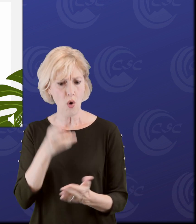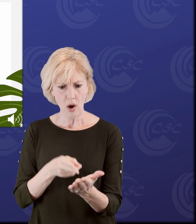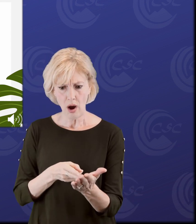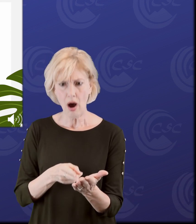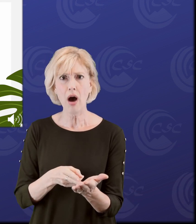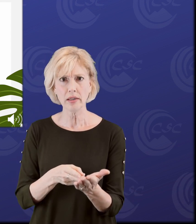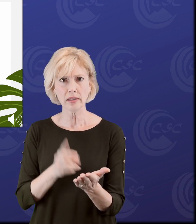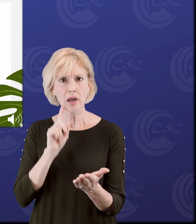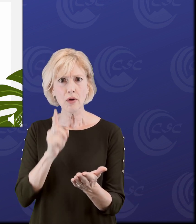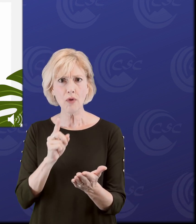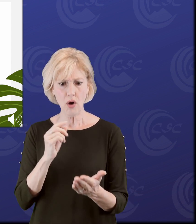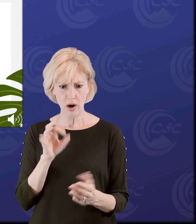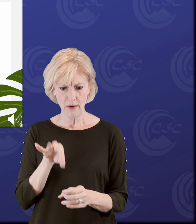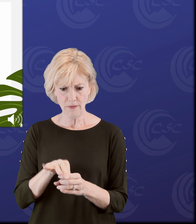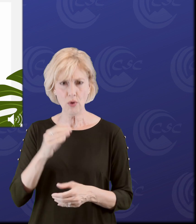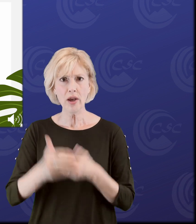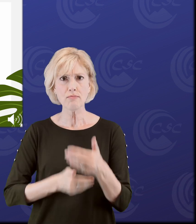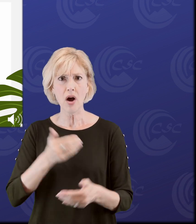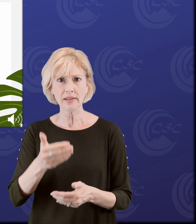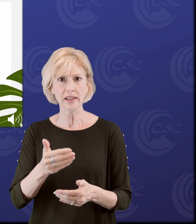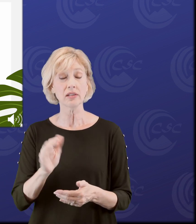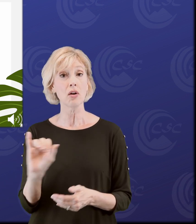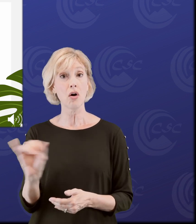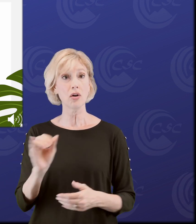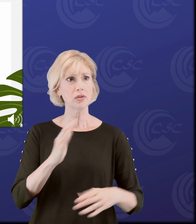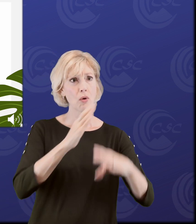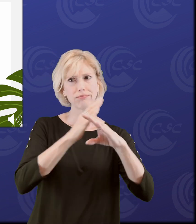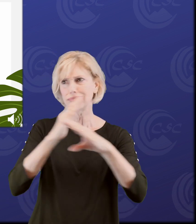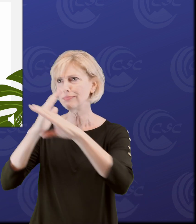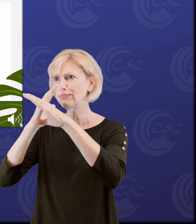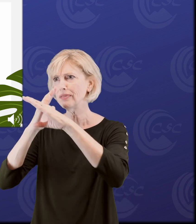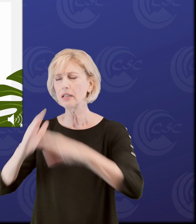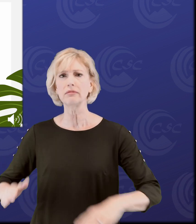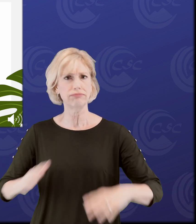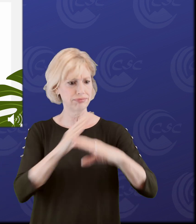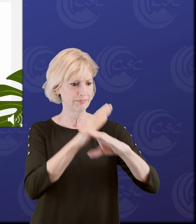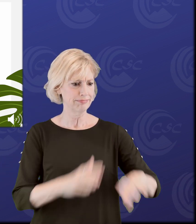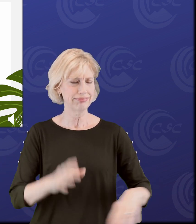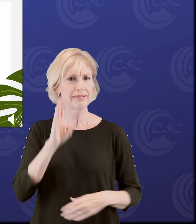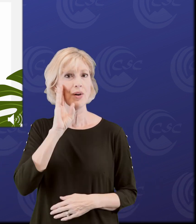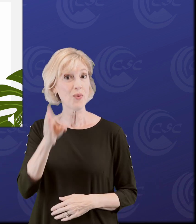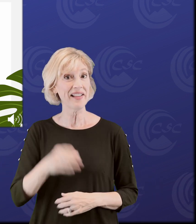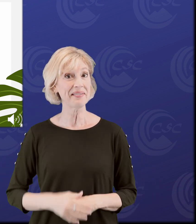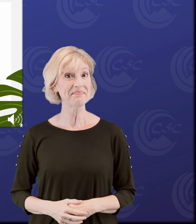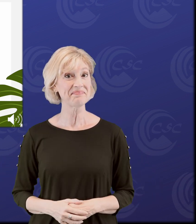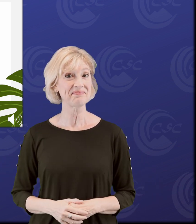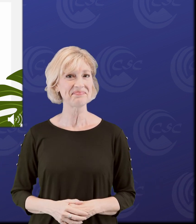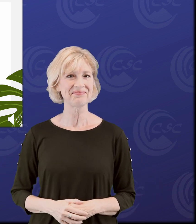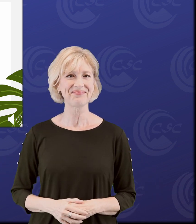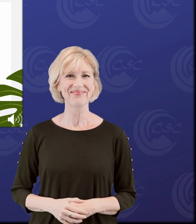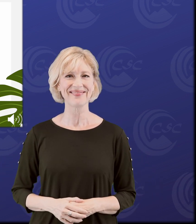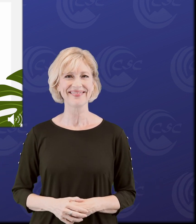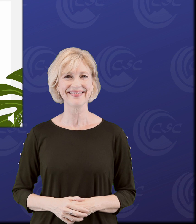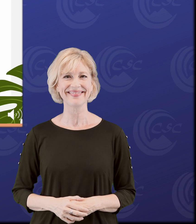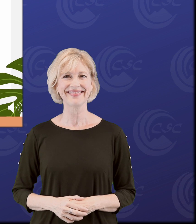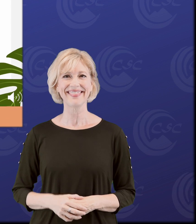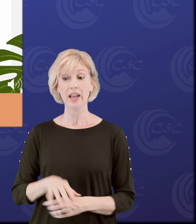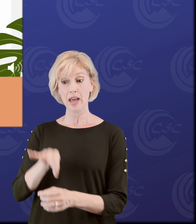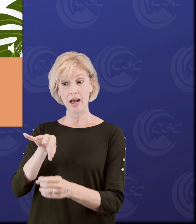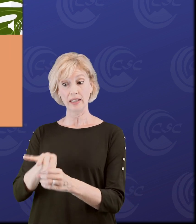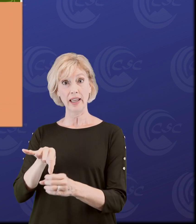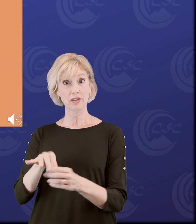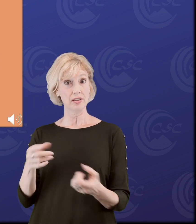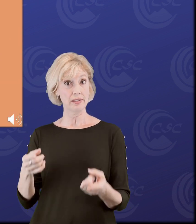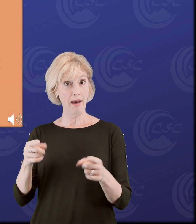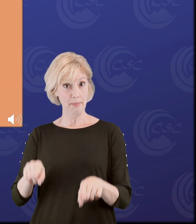are confident in the integrity of our election process and to remove the barriers that may prevent an eligible person from voting.